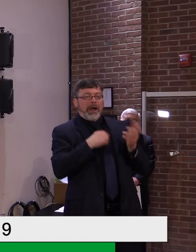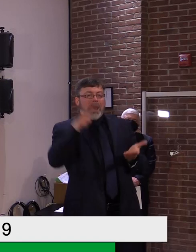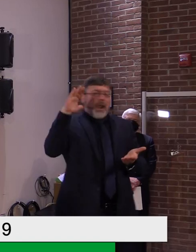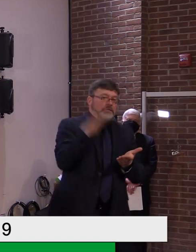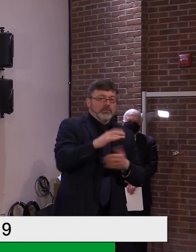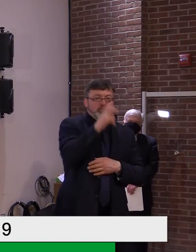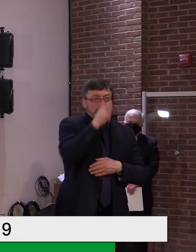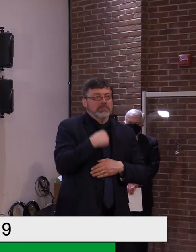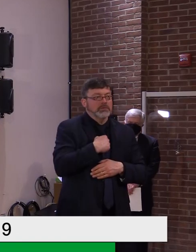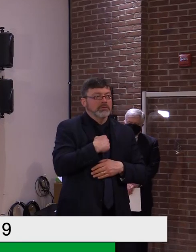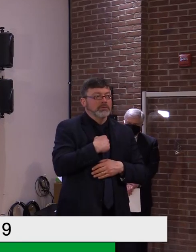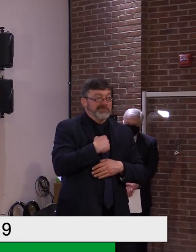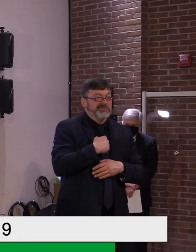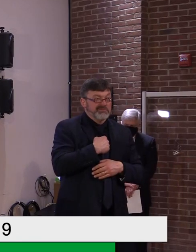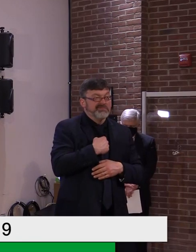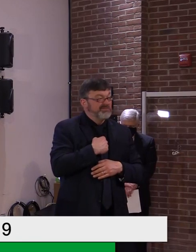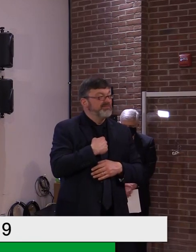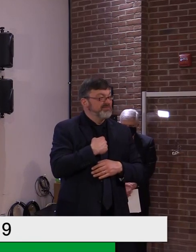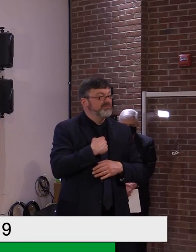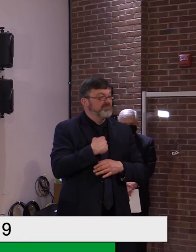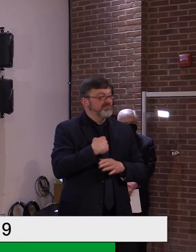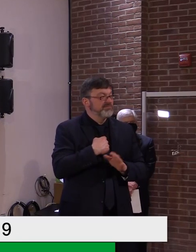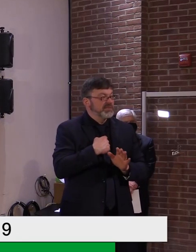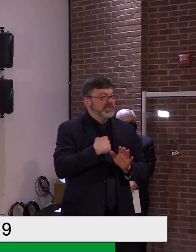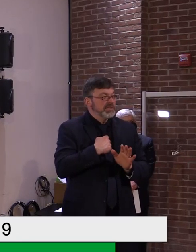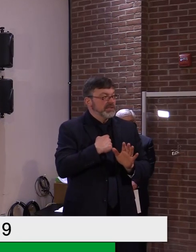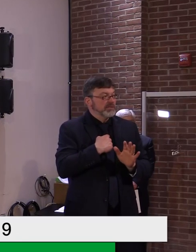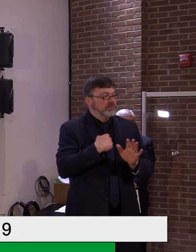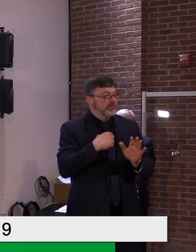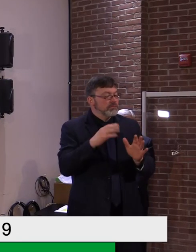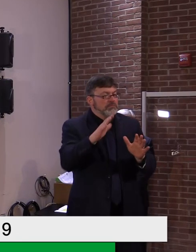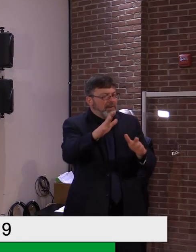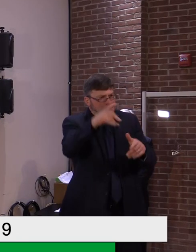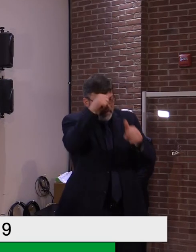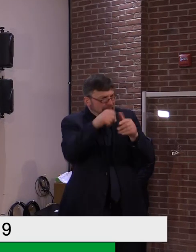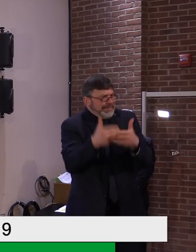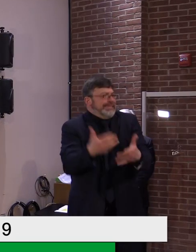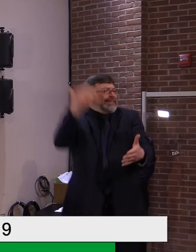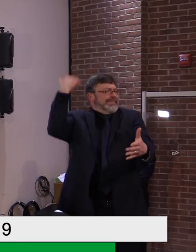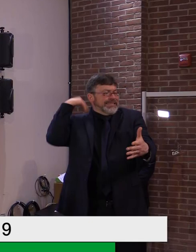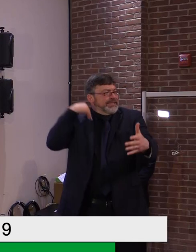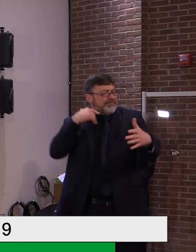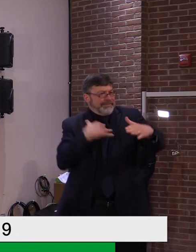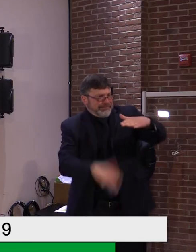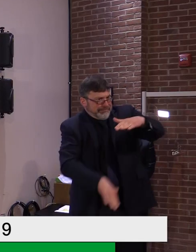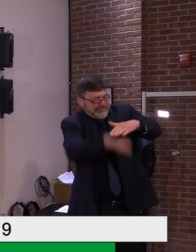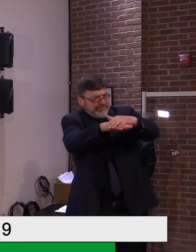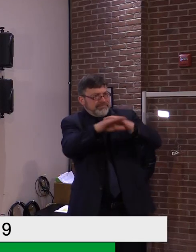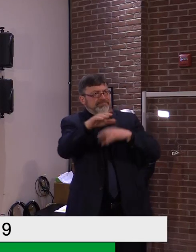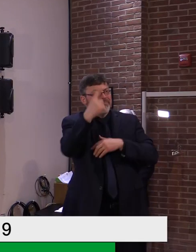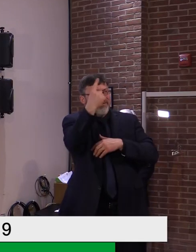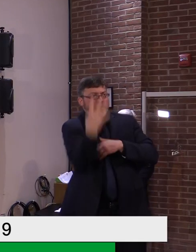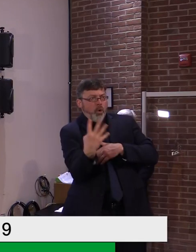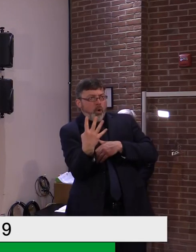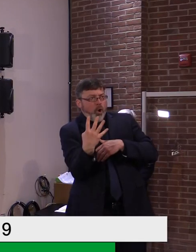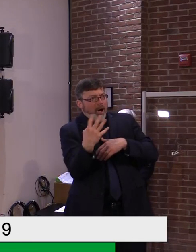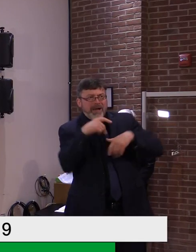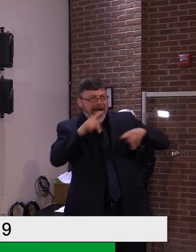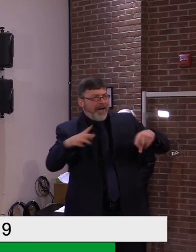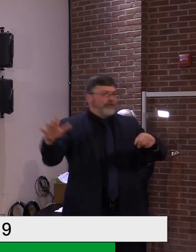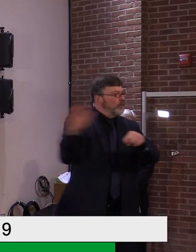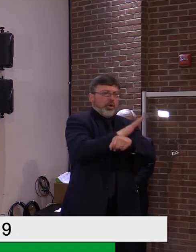to 25% or 50% occupancy. And we know that is something that makes it difficult for them to